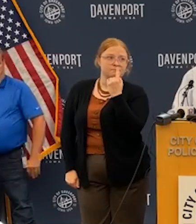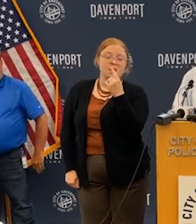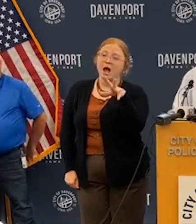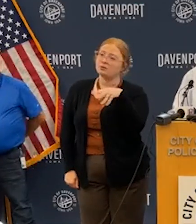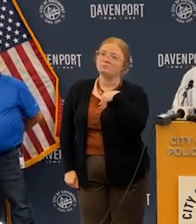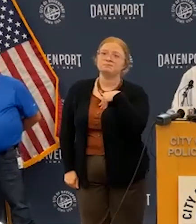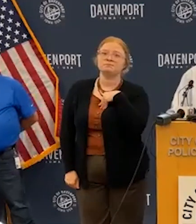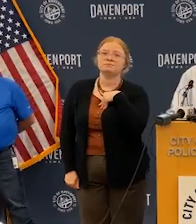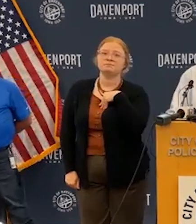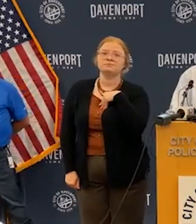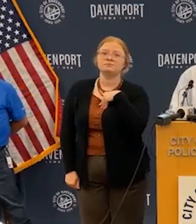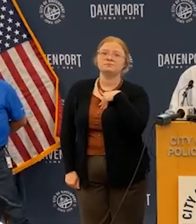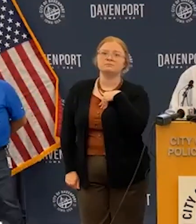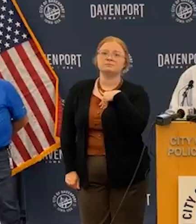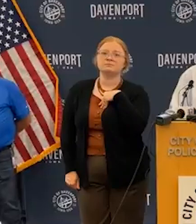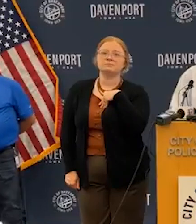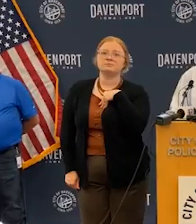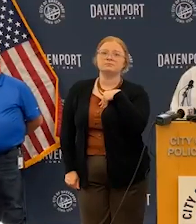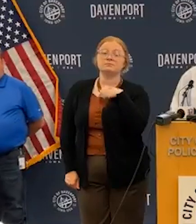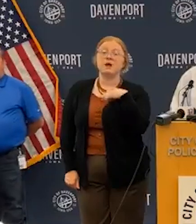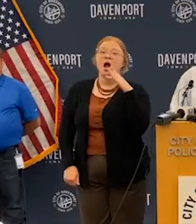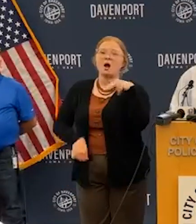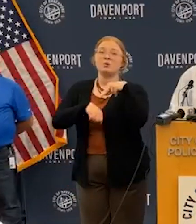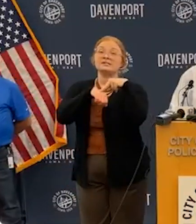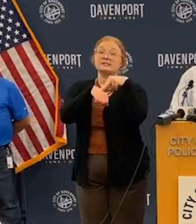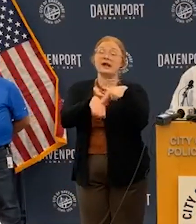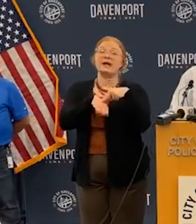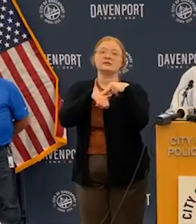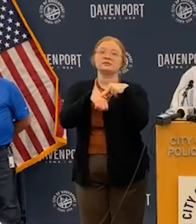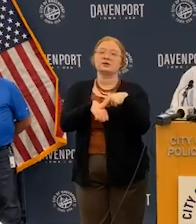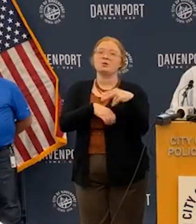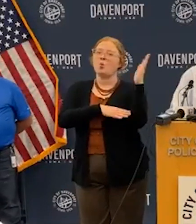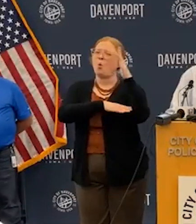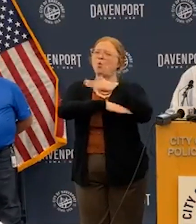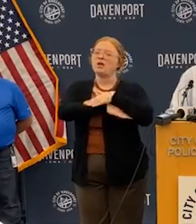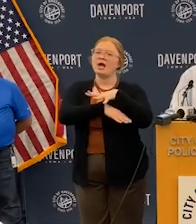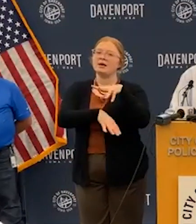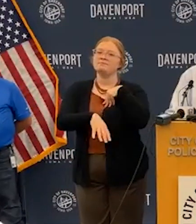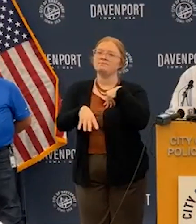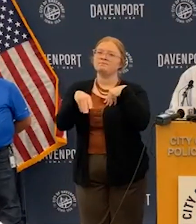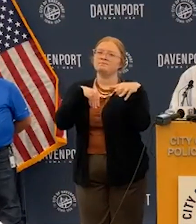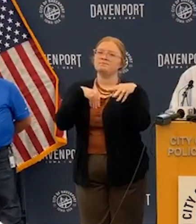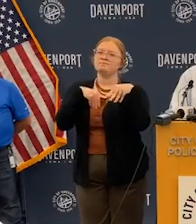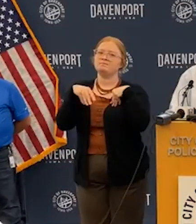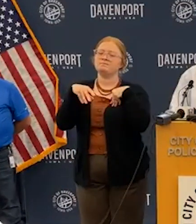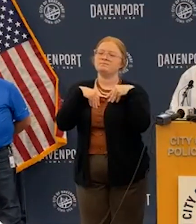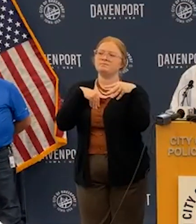that. I have regrets about a lot of things.